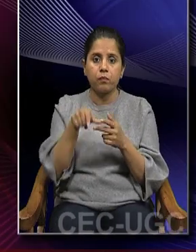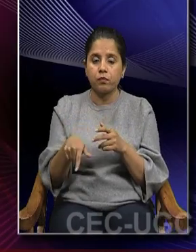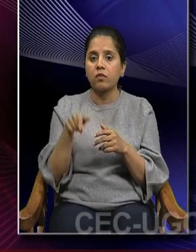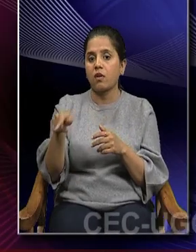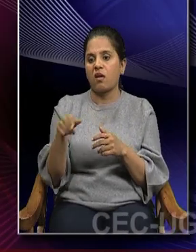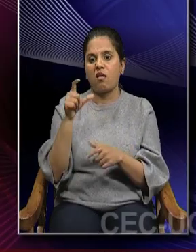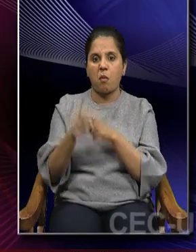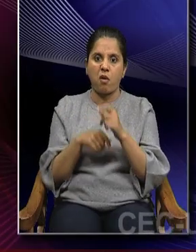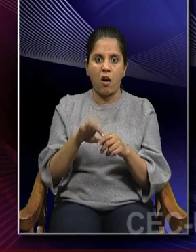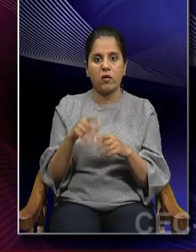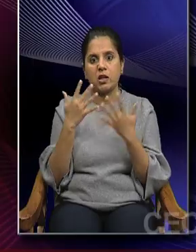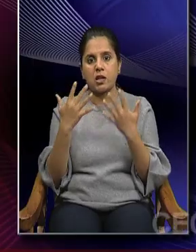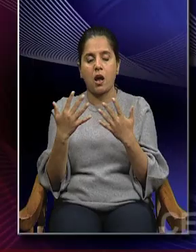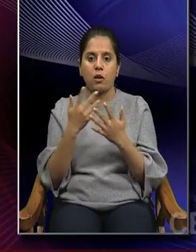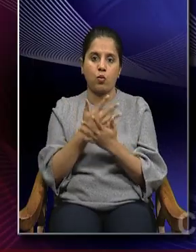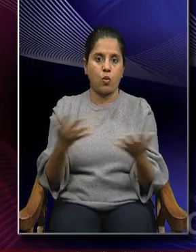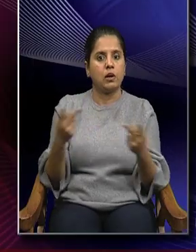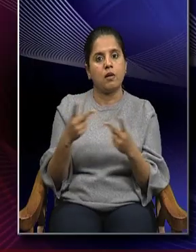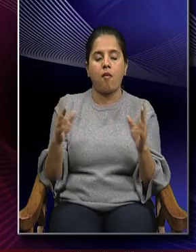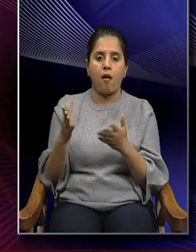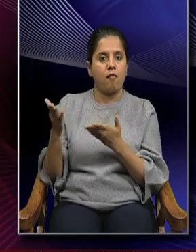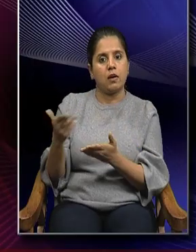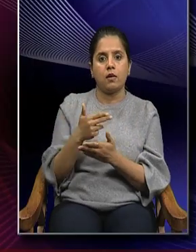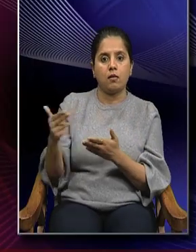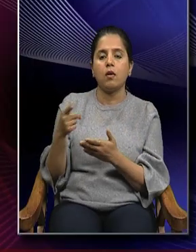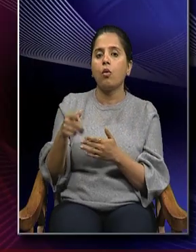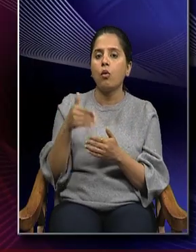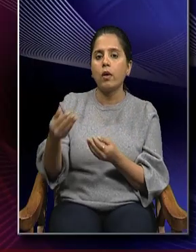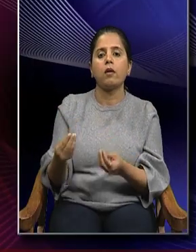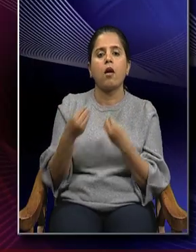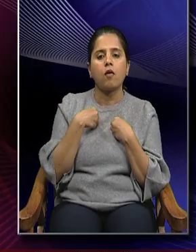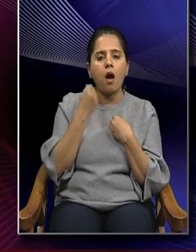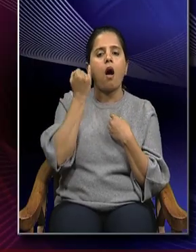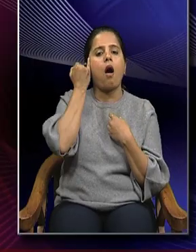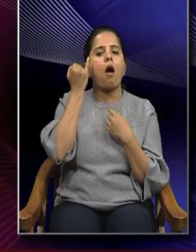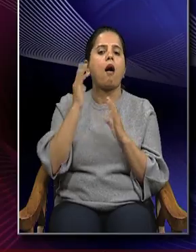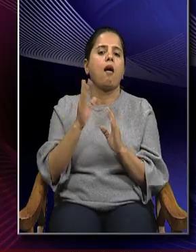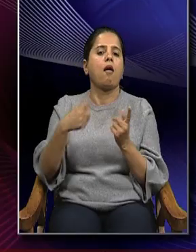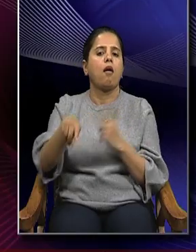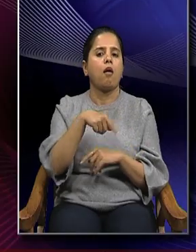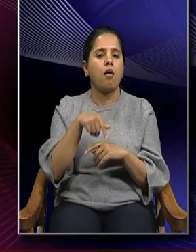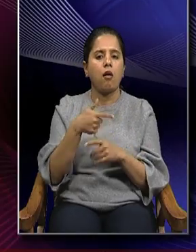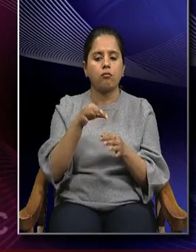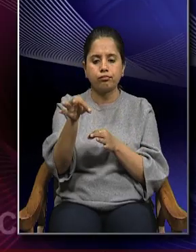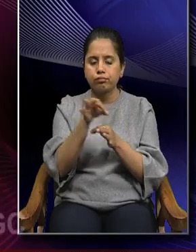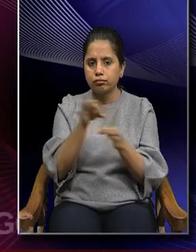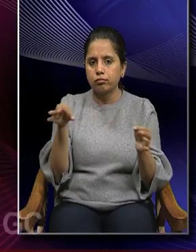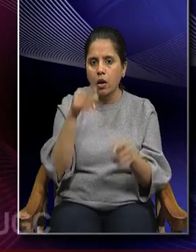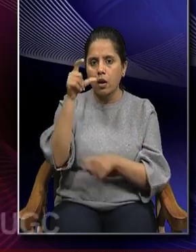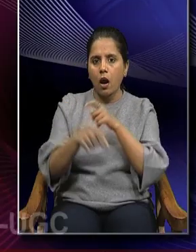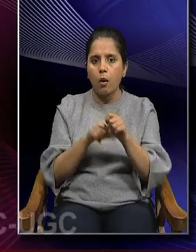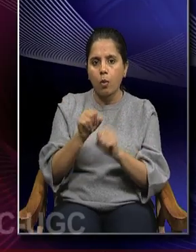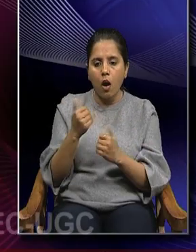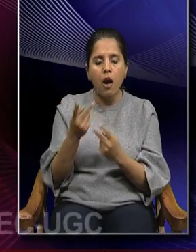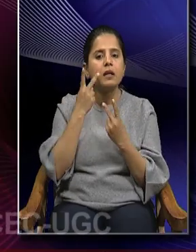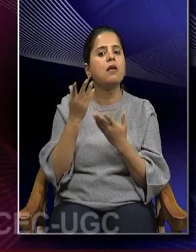10 product lines. So, it is going to give us an idea of the width of that company, that see,